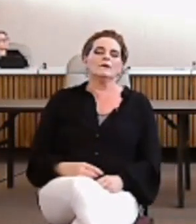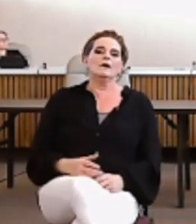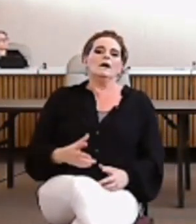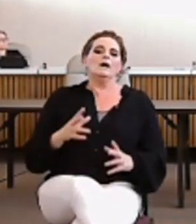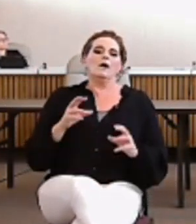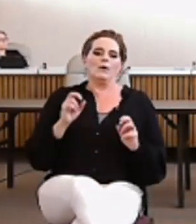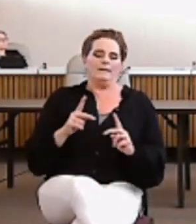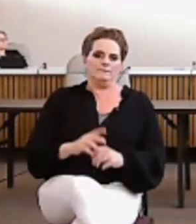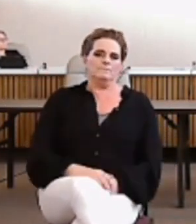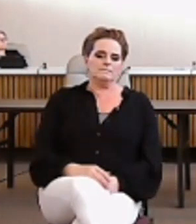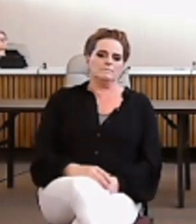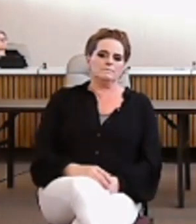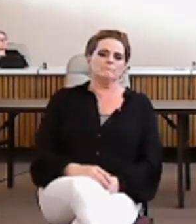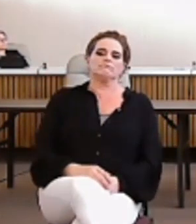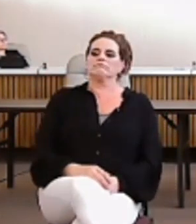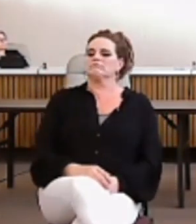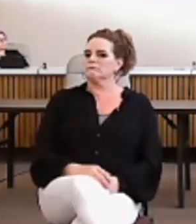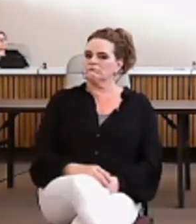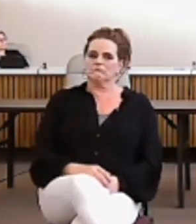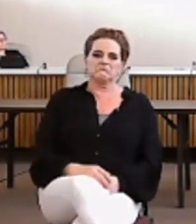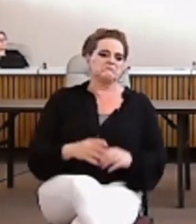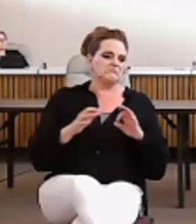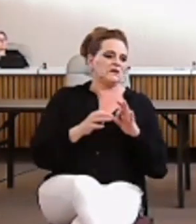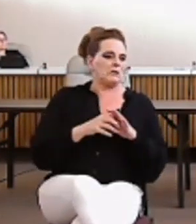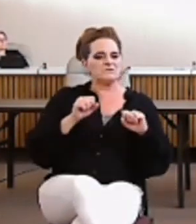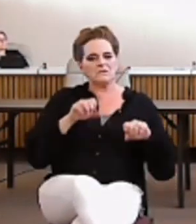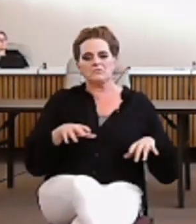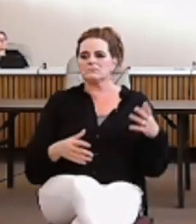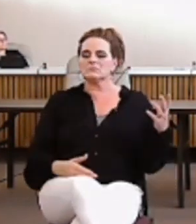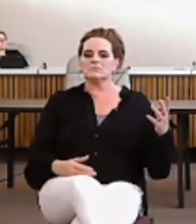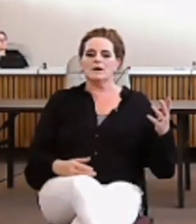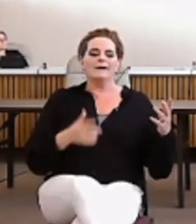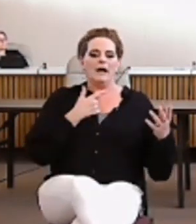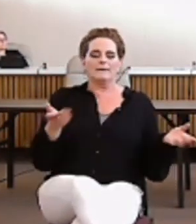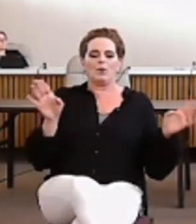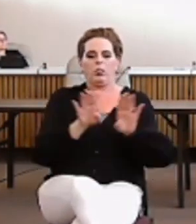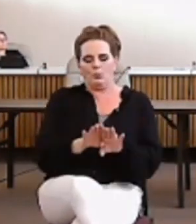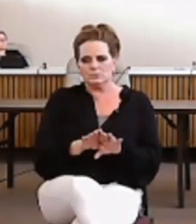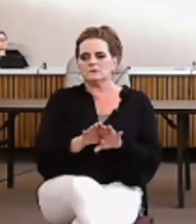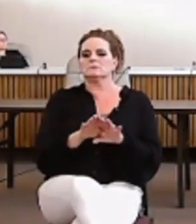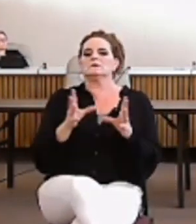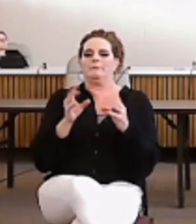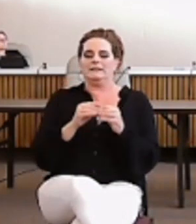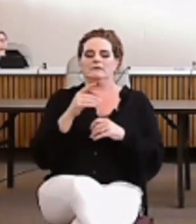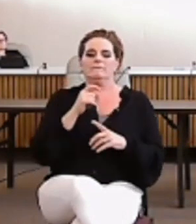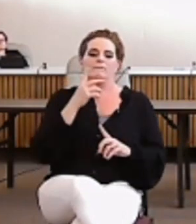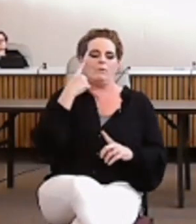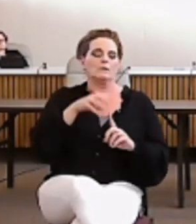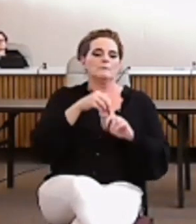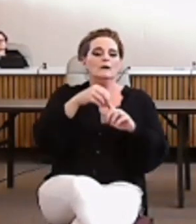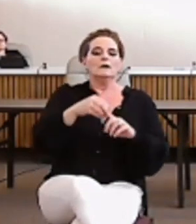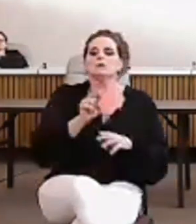Okay. Hearing no further comments, I'm going to close the public hearing for special use